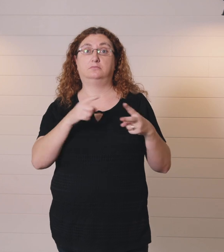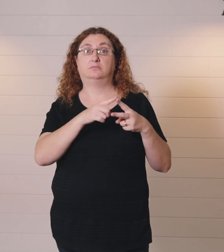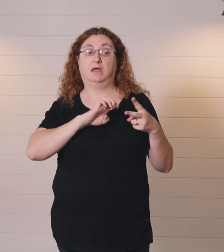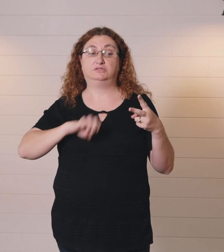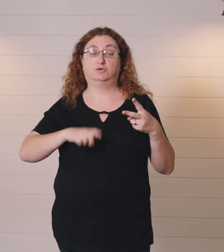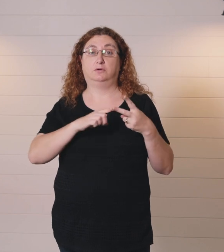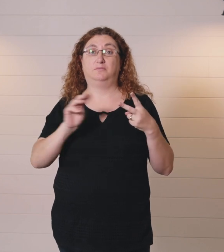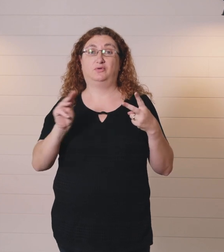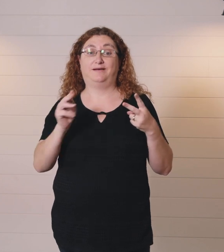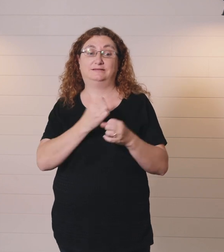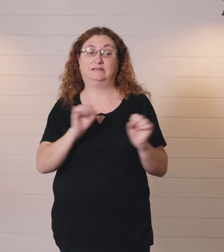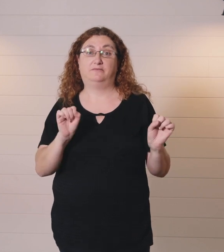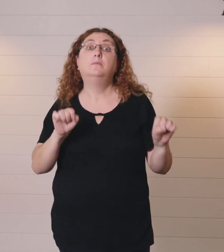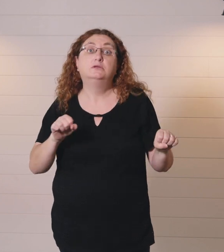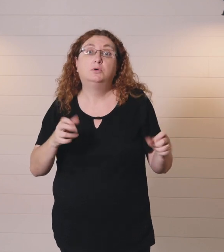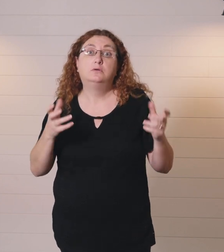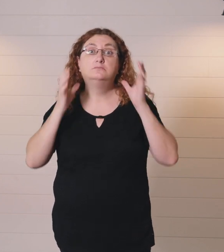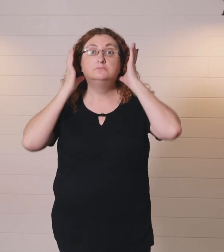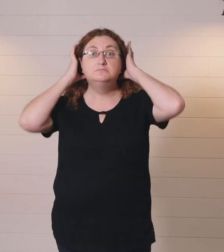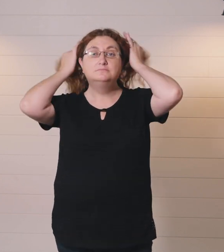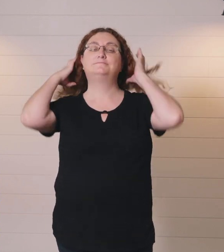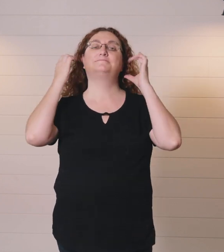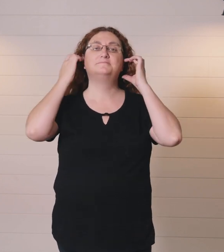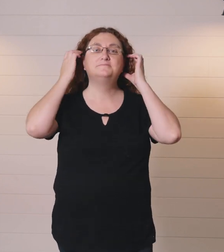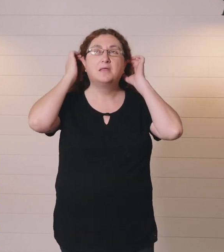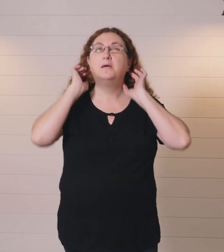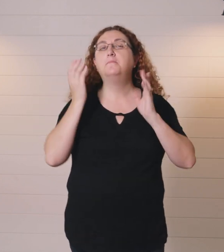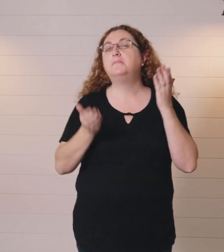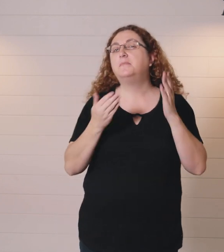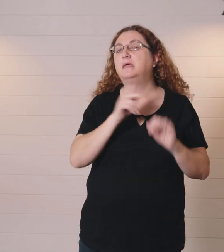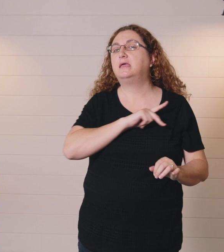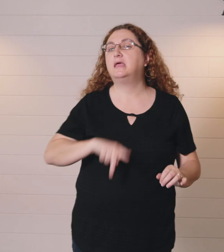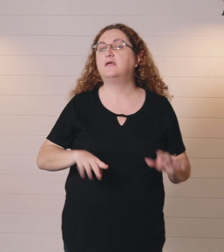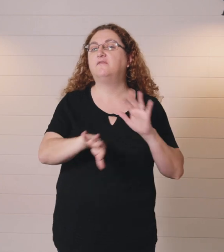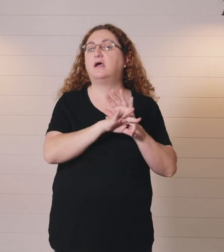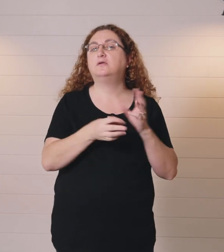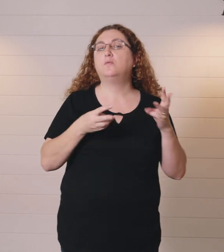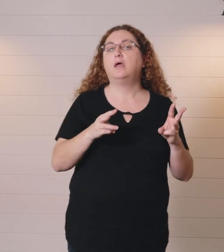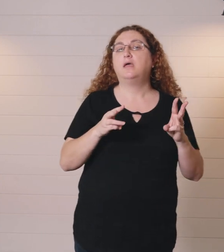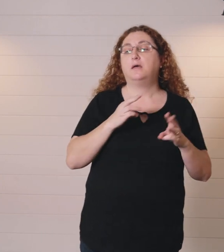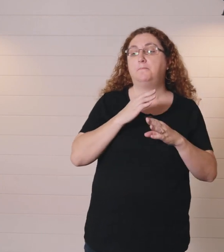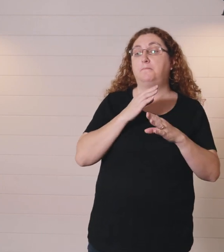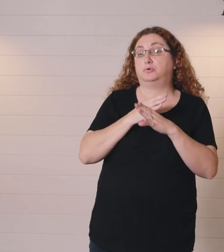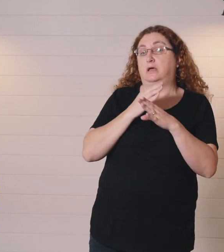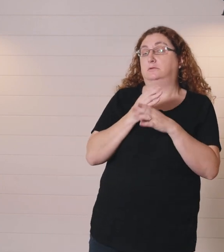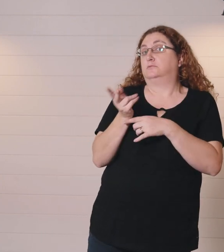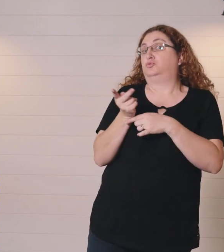edict unaddressed, hoping for the best, that the king might find a loophole to protect